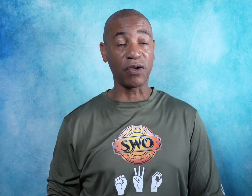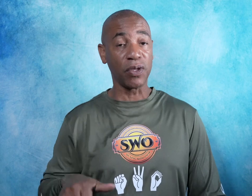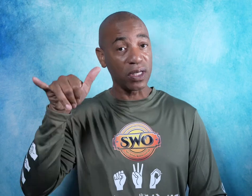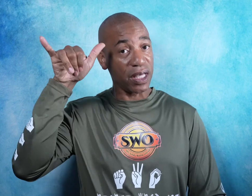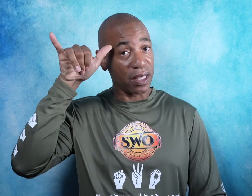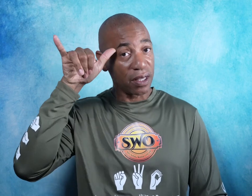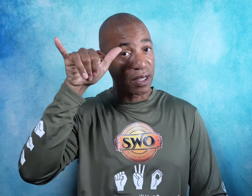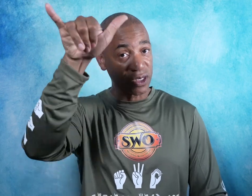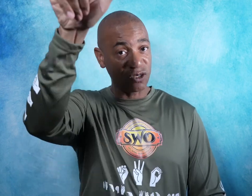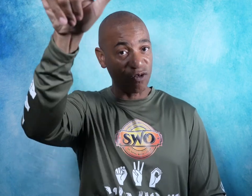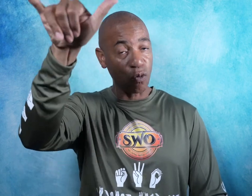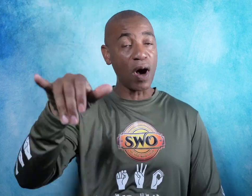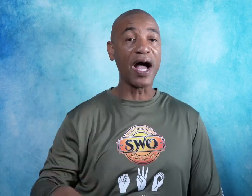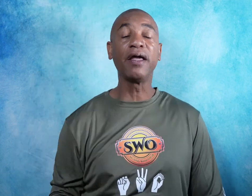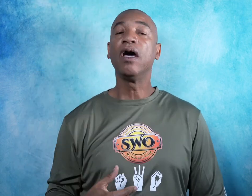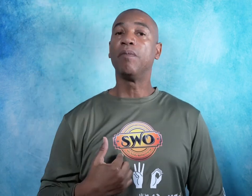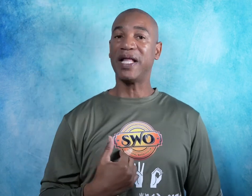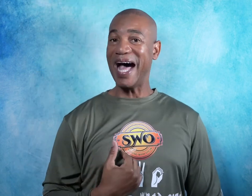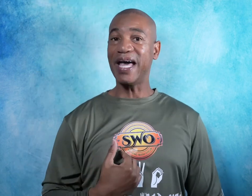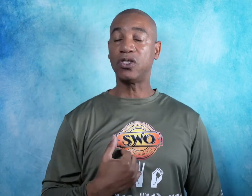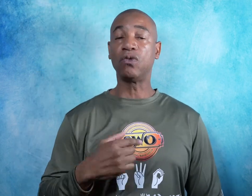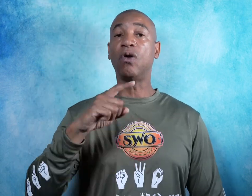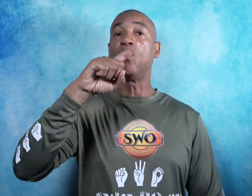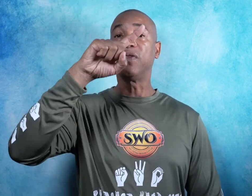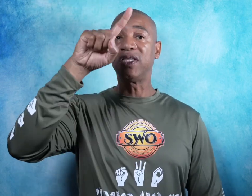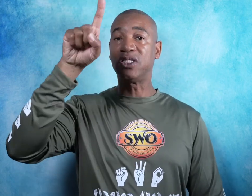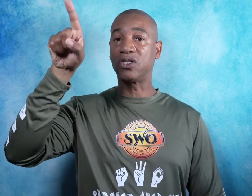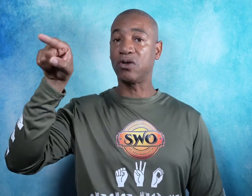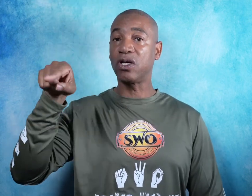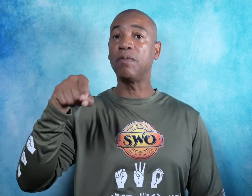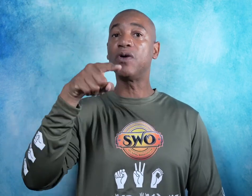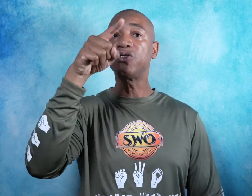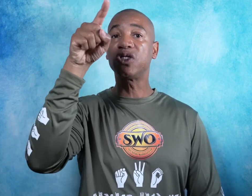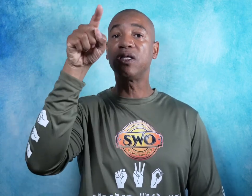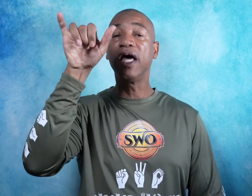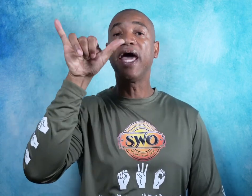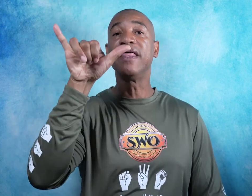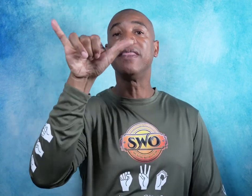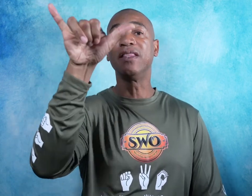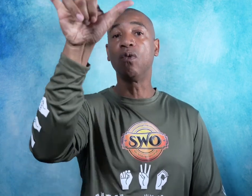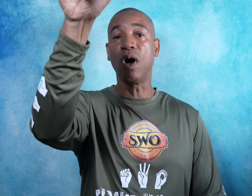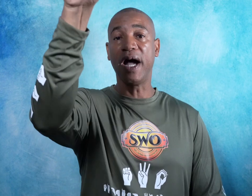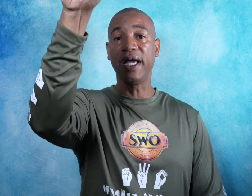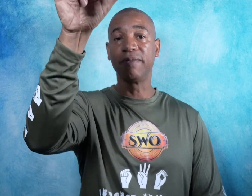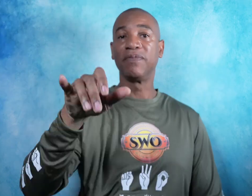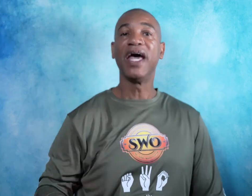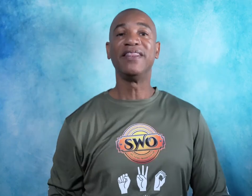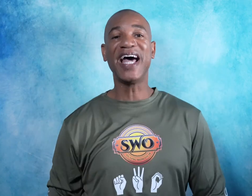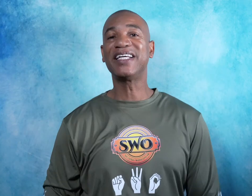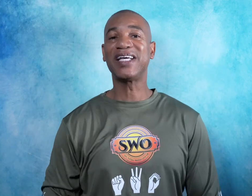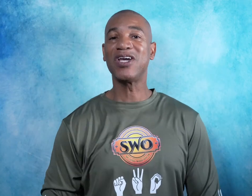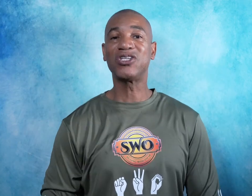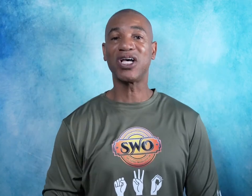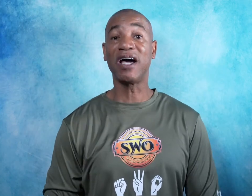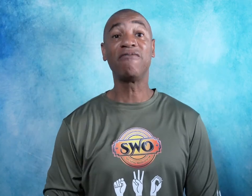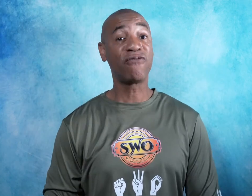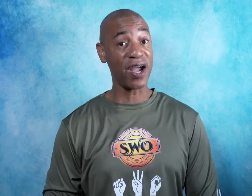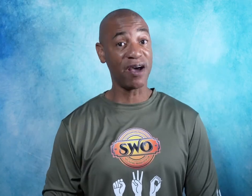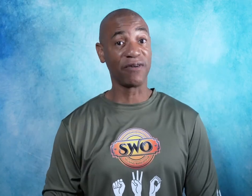community, just for the Y, but I do it with the circular motion, and then the Y. That is how you sign forever.